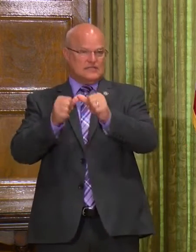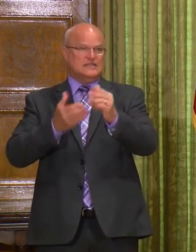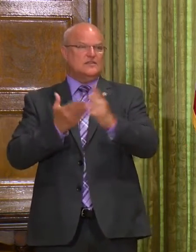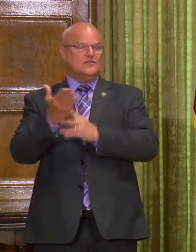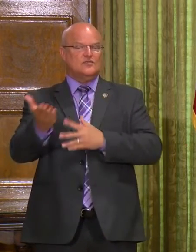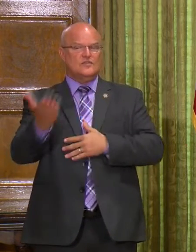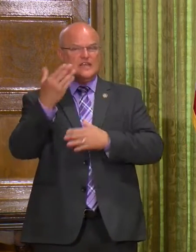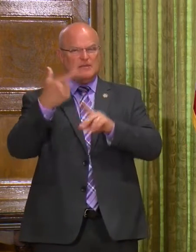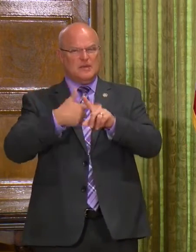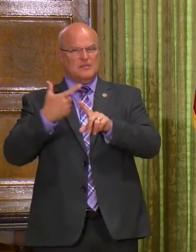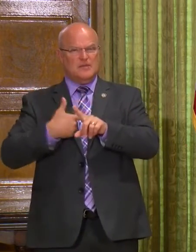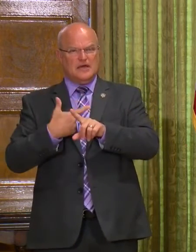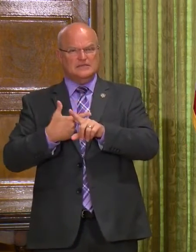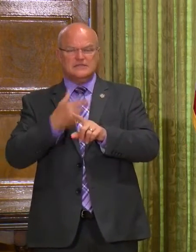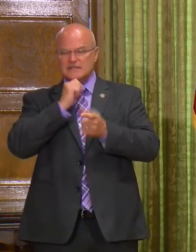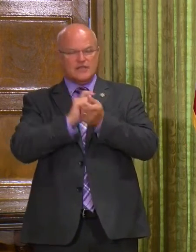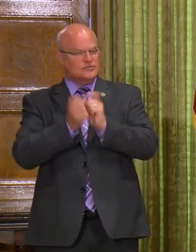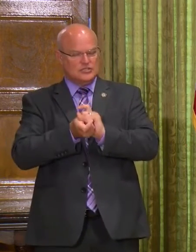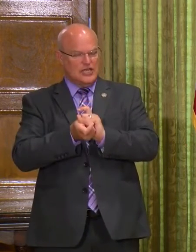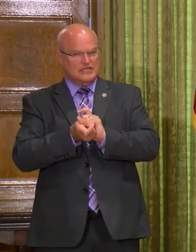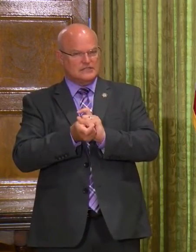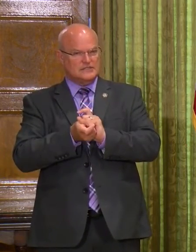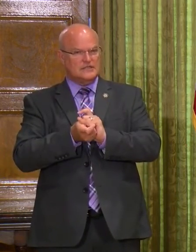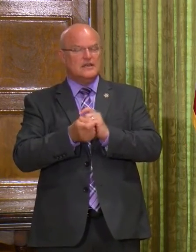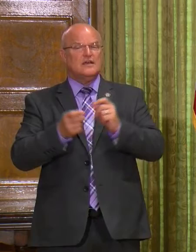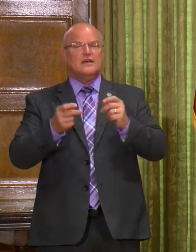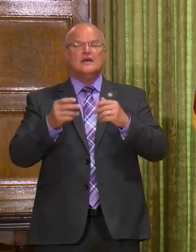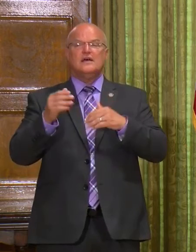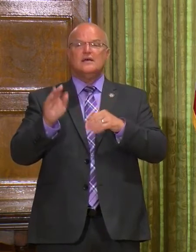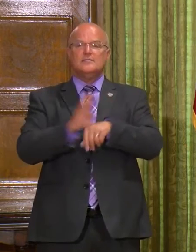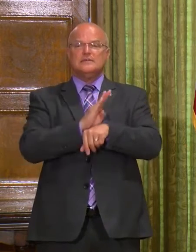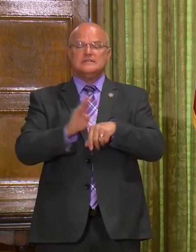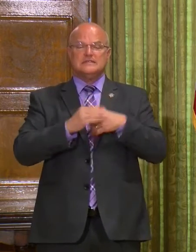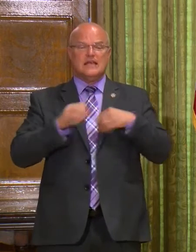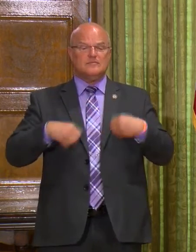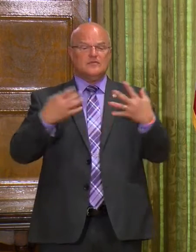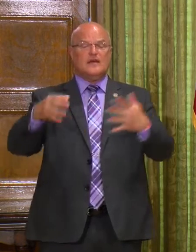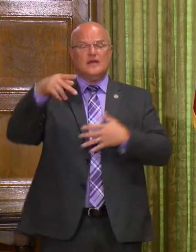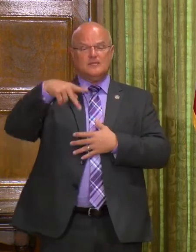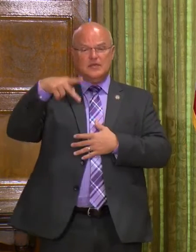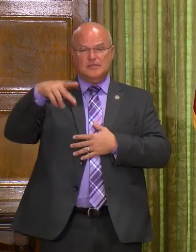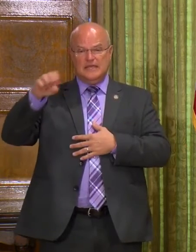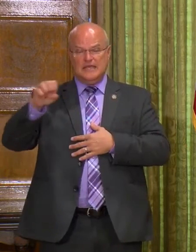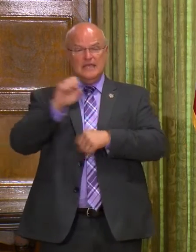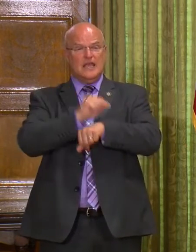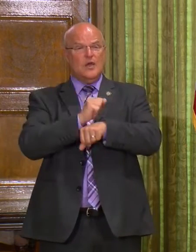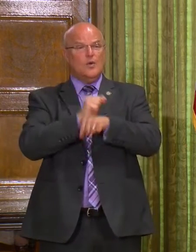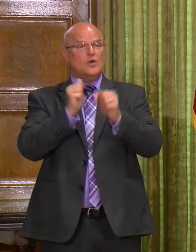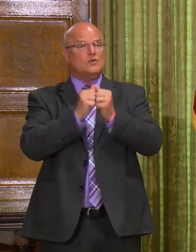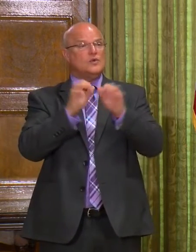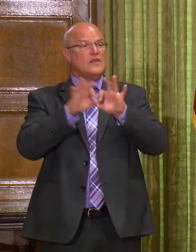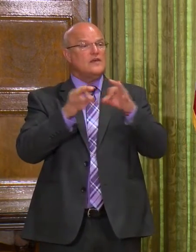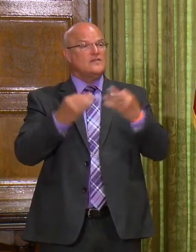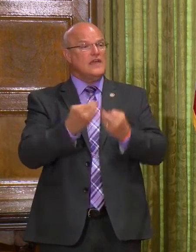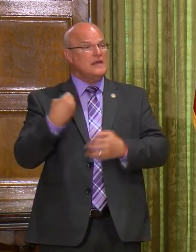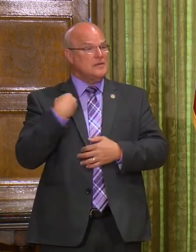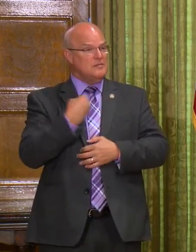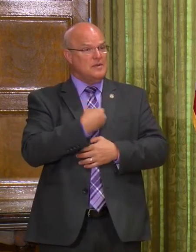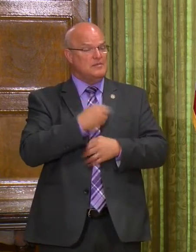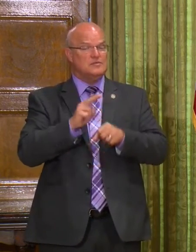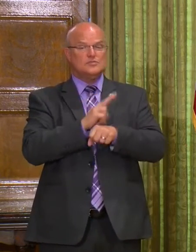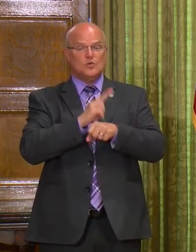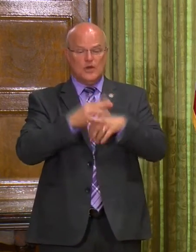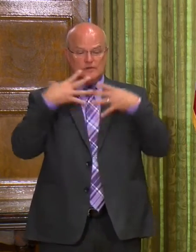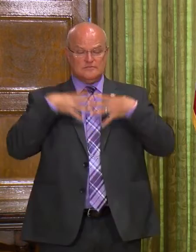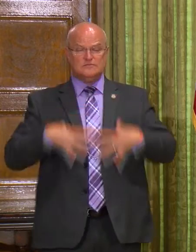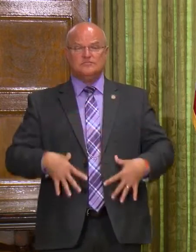the coming months. We don't expect that to change. Facilities have provided PPE and worked with family members to wear at